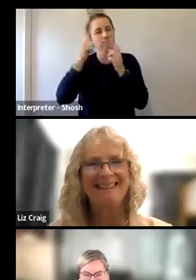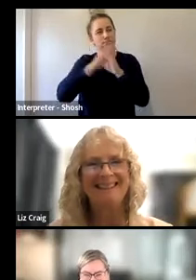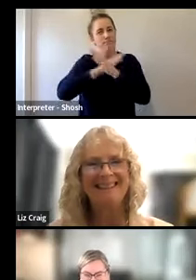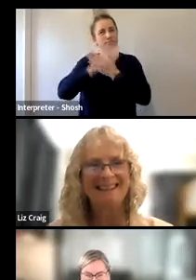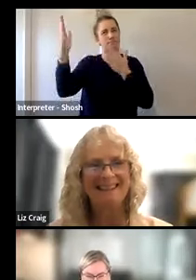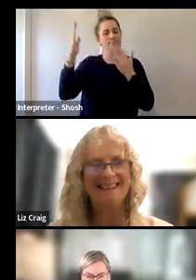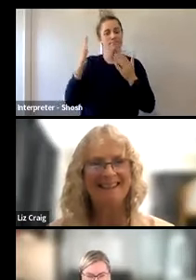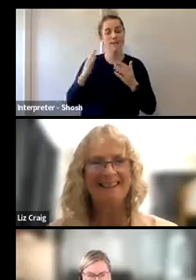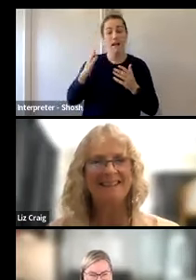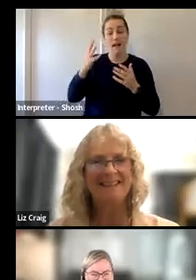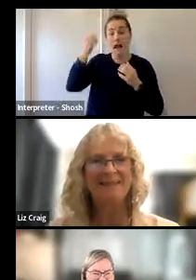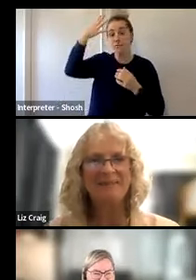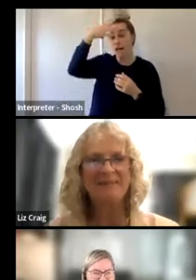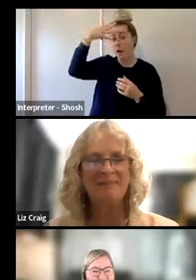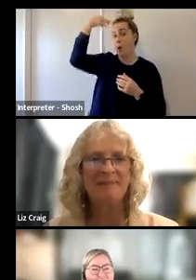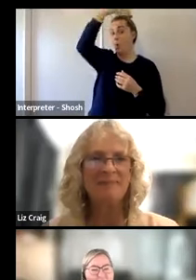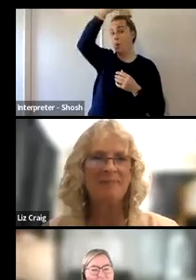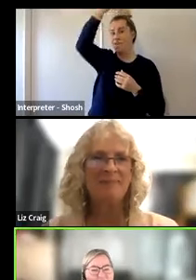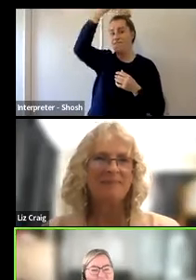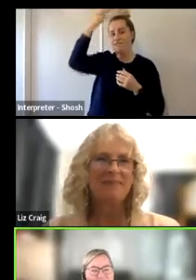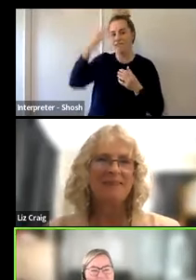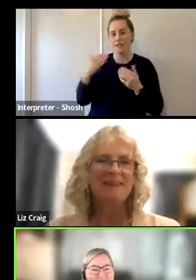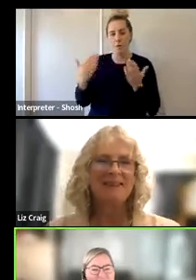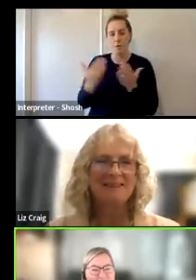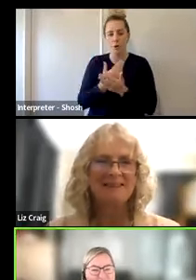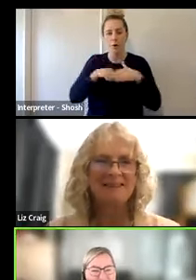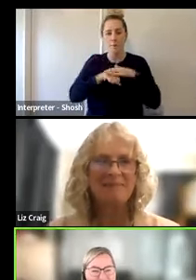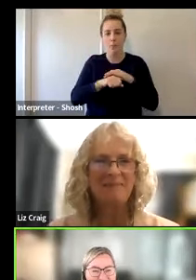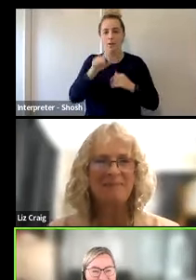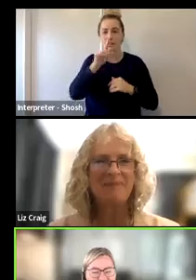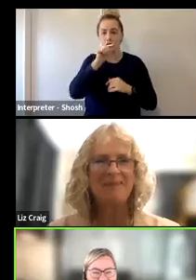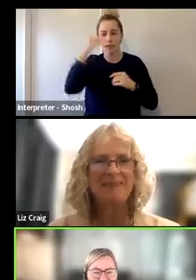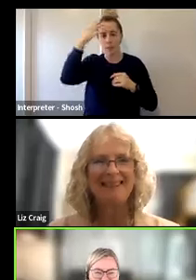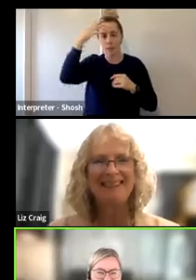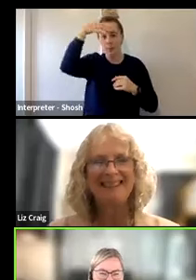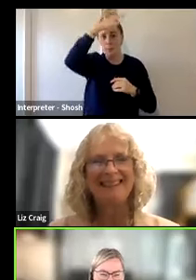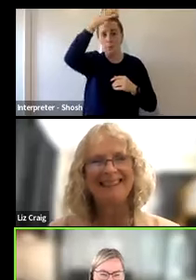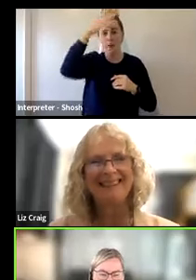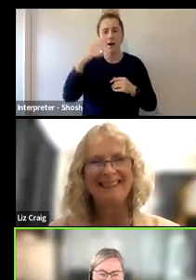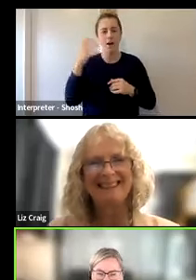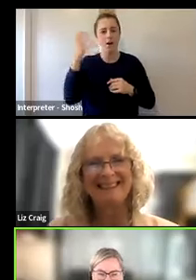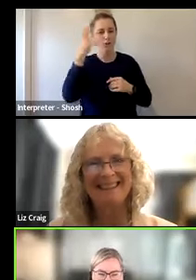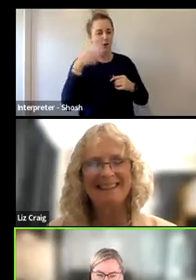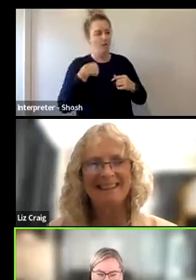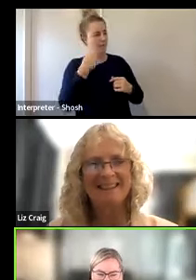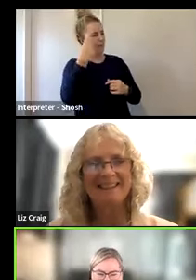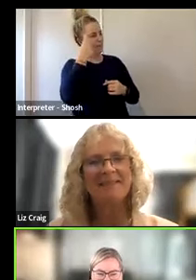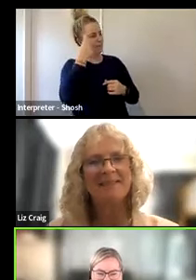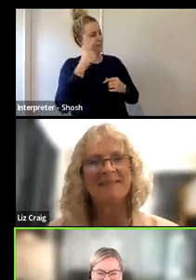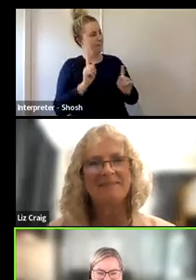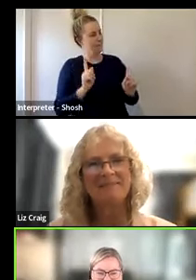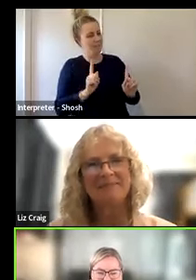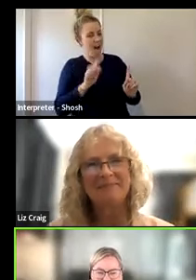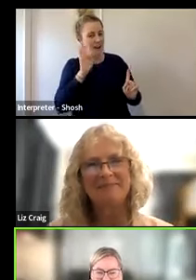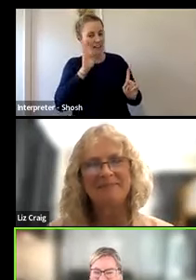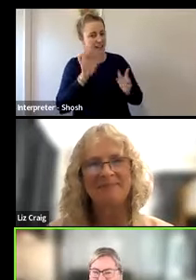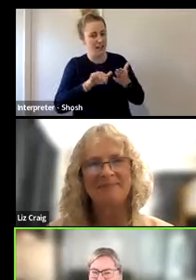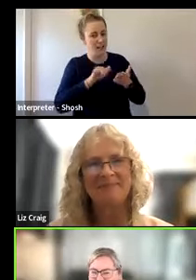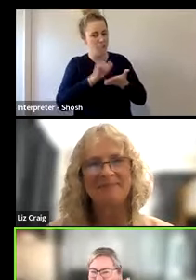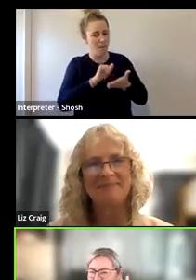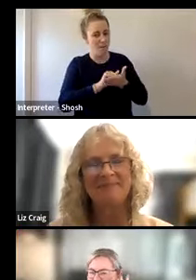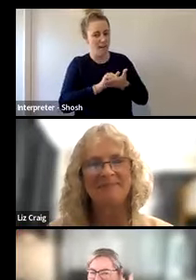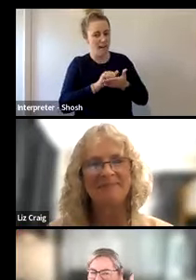It has the quiff of a newborn chicken. Oh, a quiff. I got the whiff. Sorry, I'm sorry, I misheard you. I was thinking,